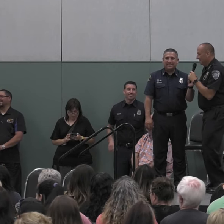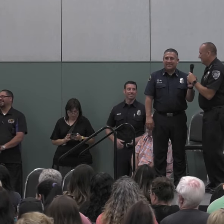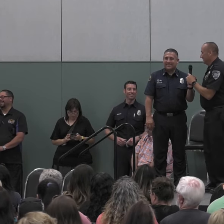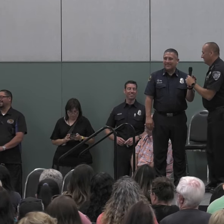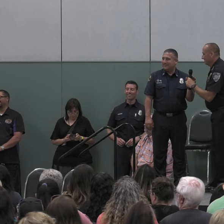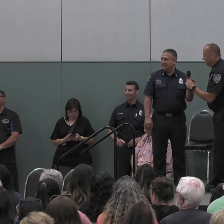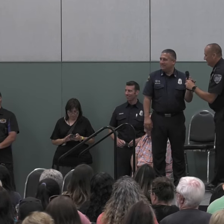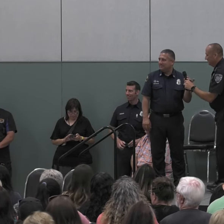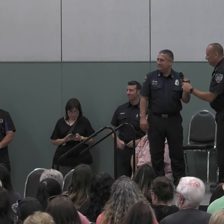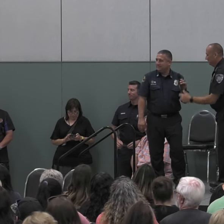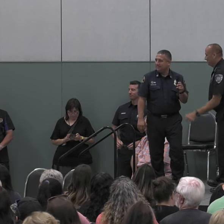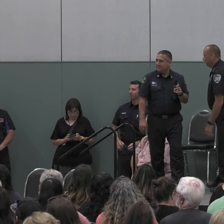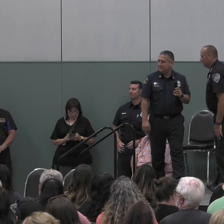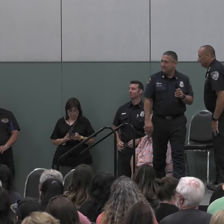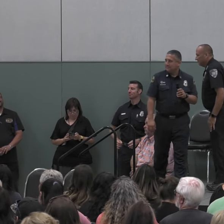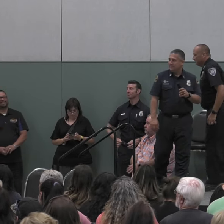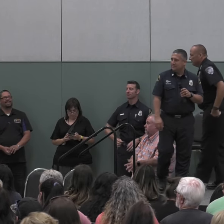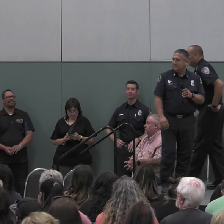problem.